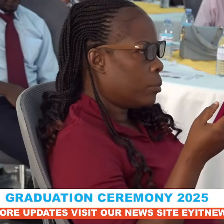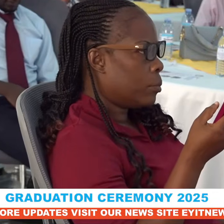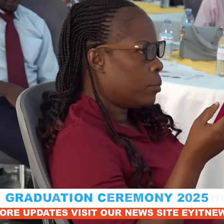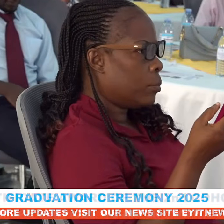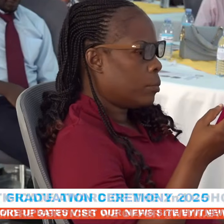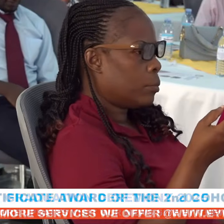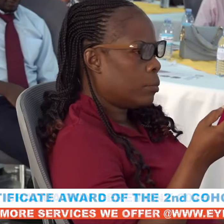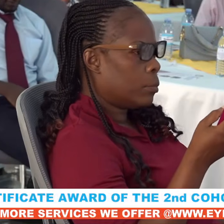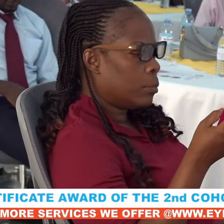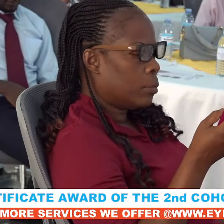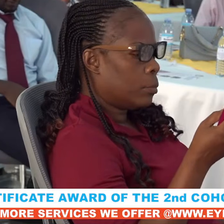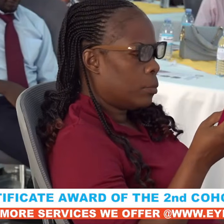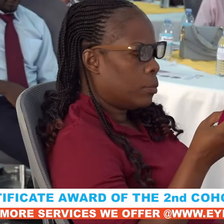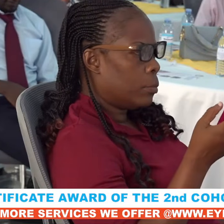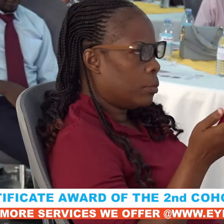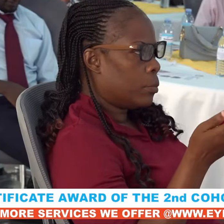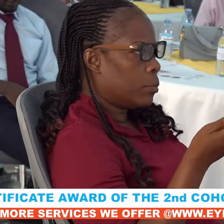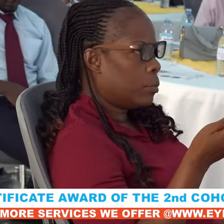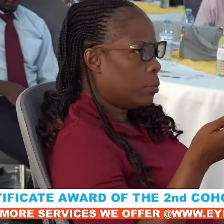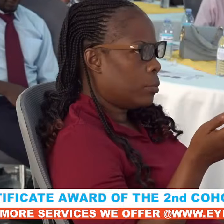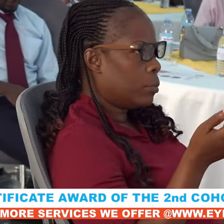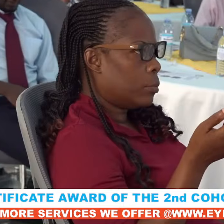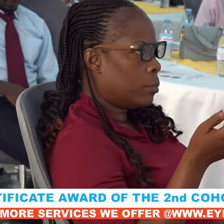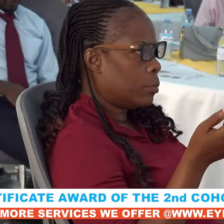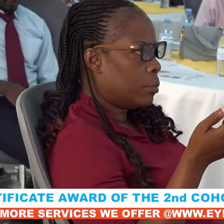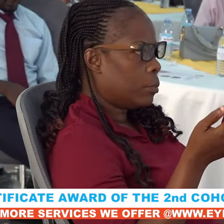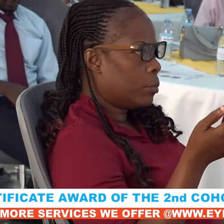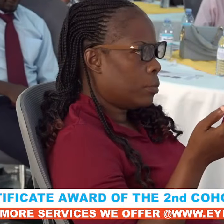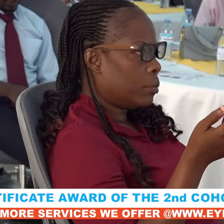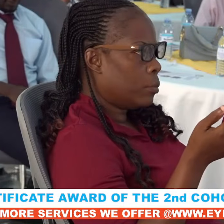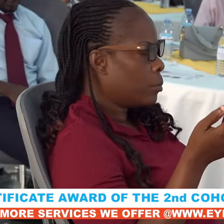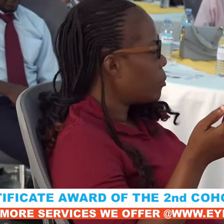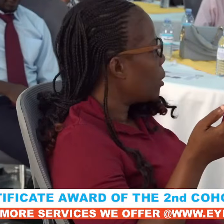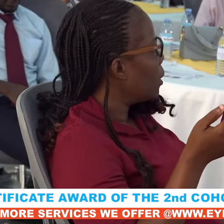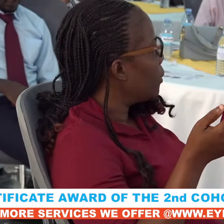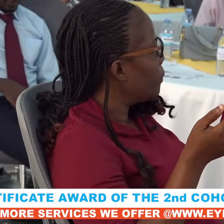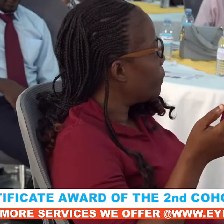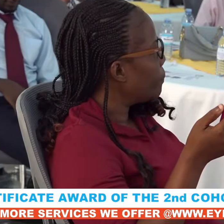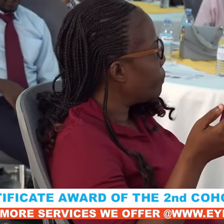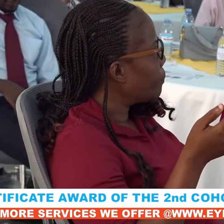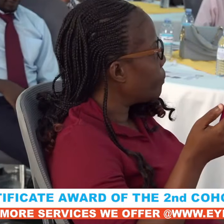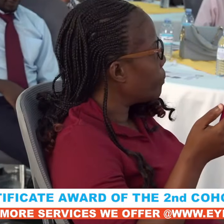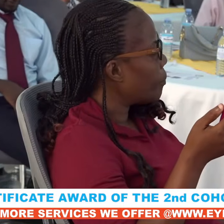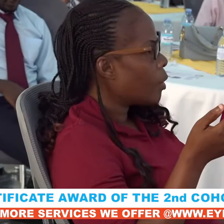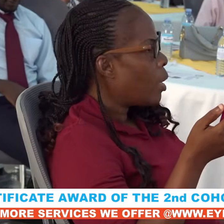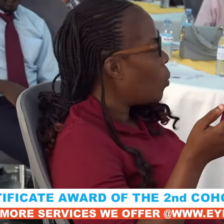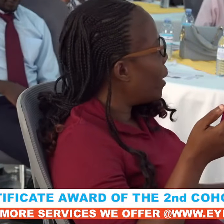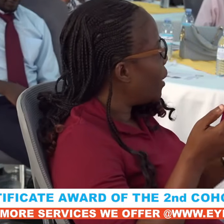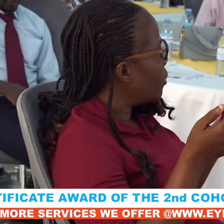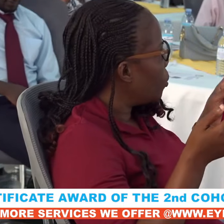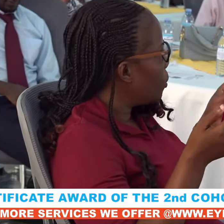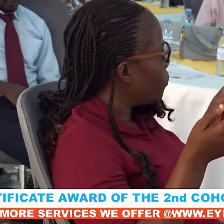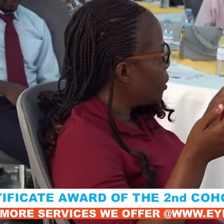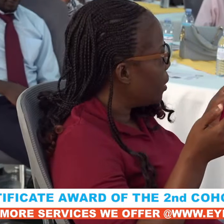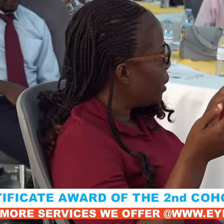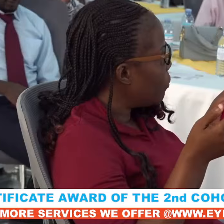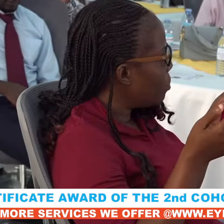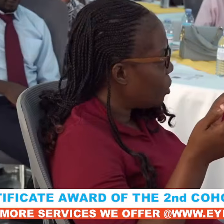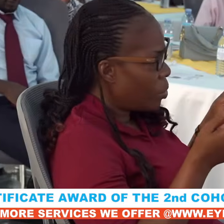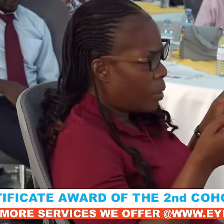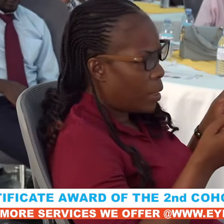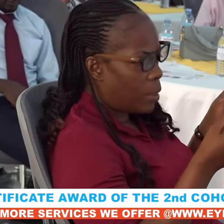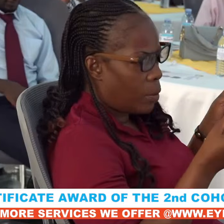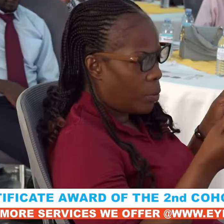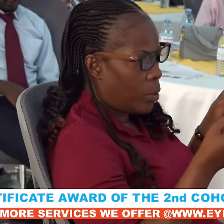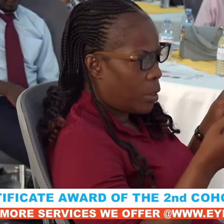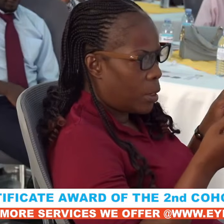I hope I will try to do the best so that we all in the room, we all understand, okay? Yes, I'm going